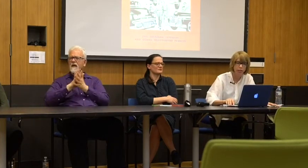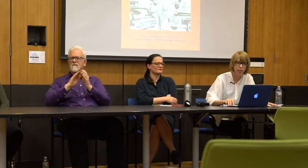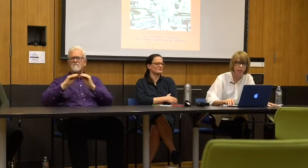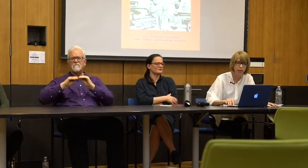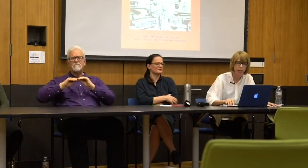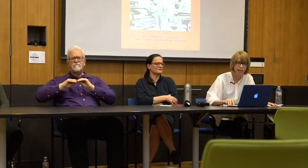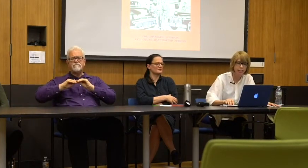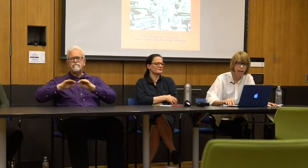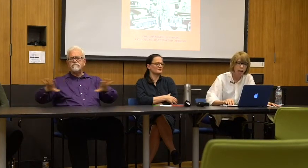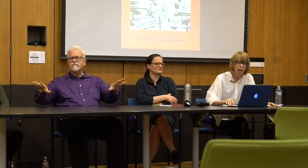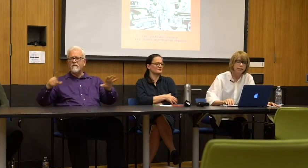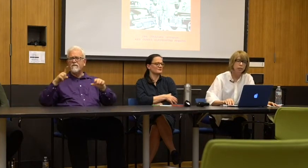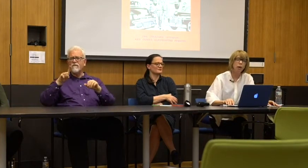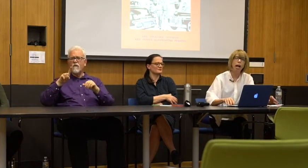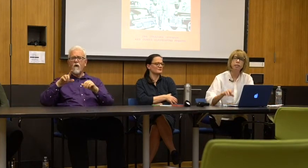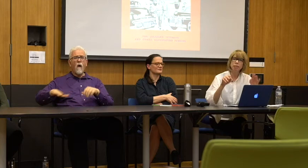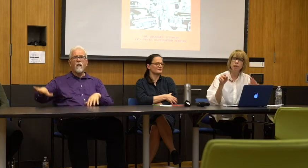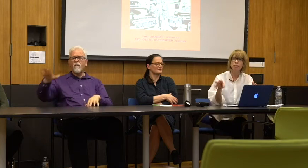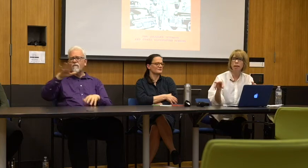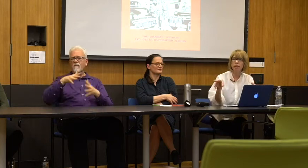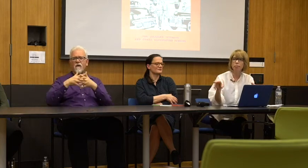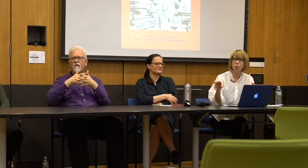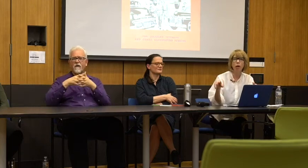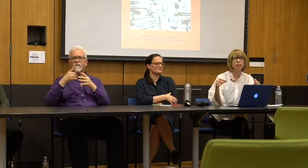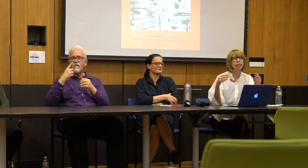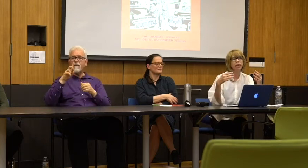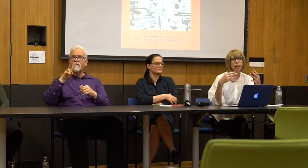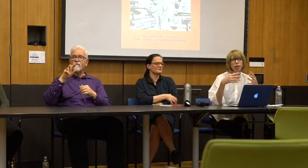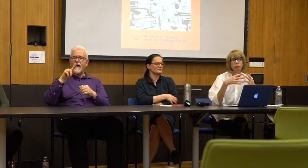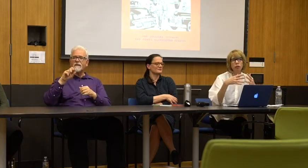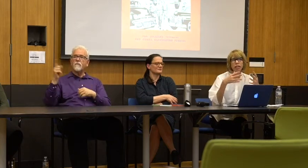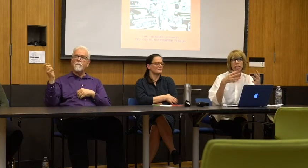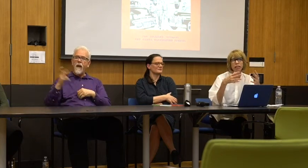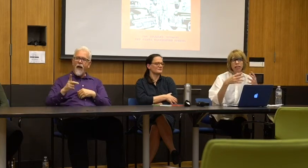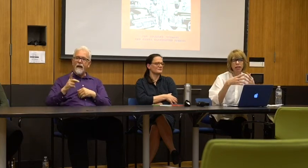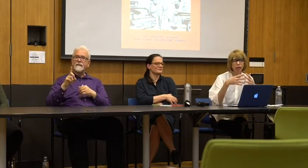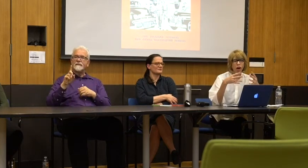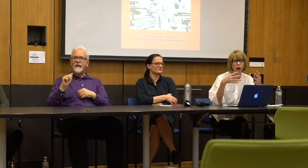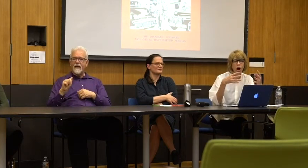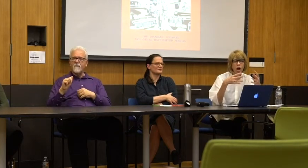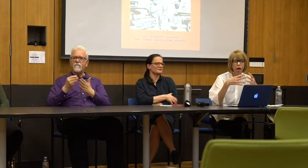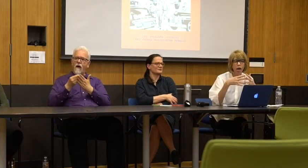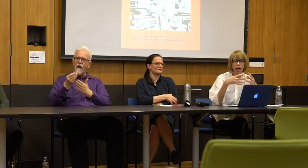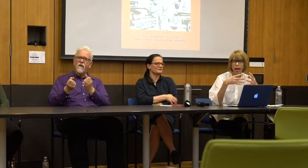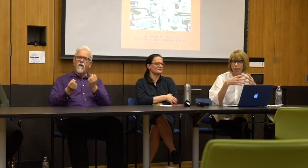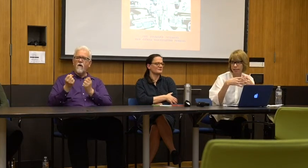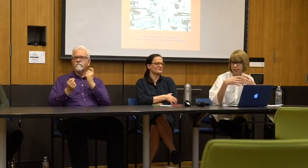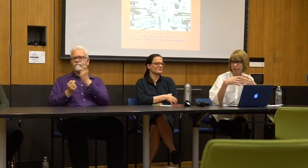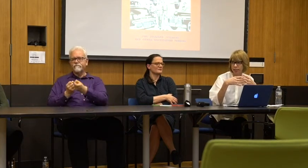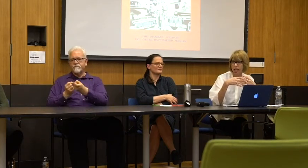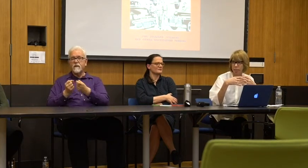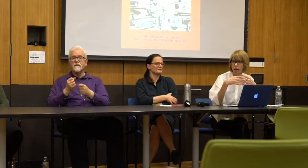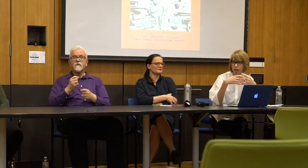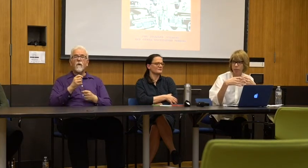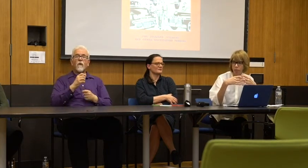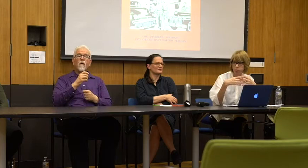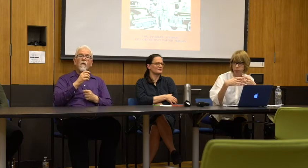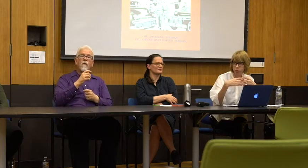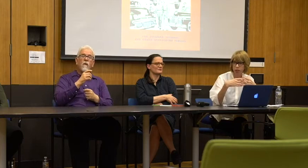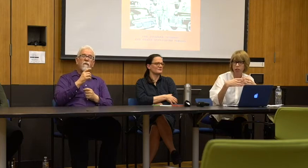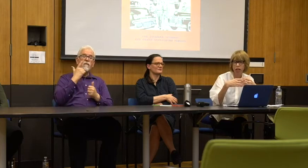for returning veterans. So I just want to make this point that in California, the car and this type